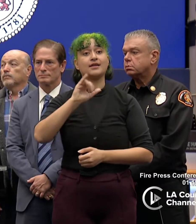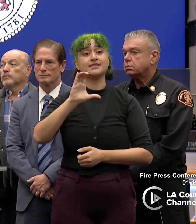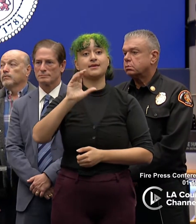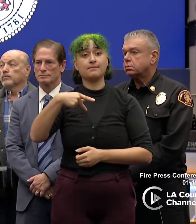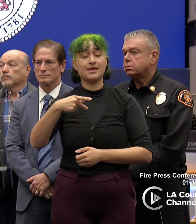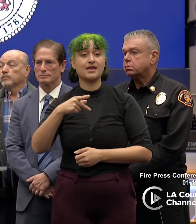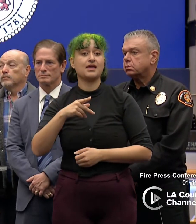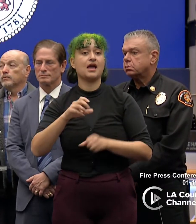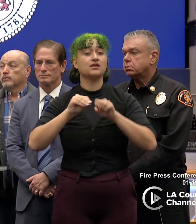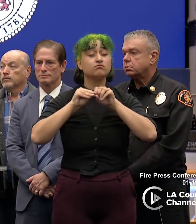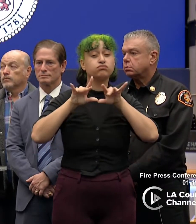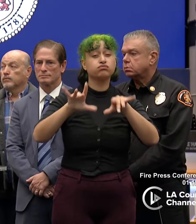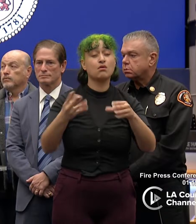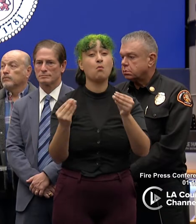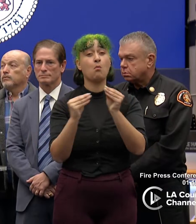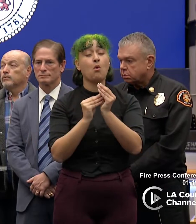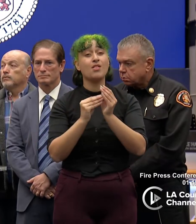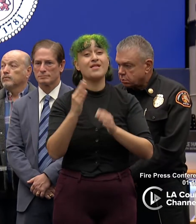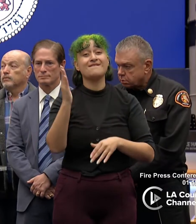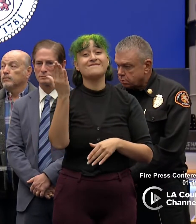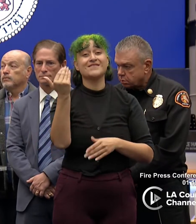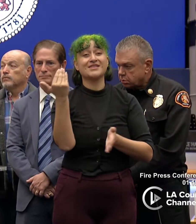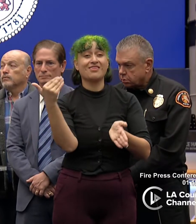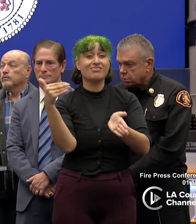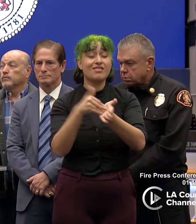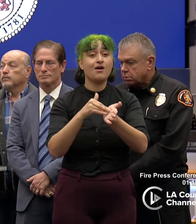more than 15,000 people